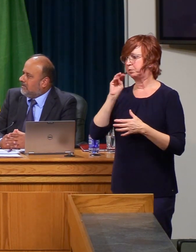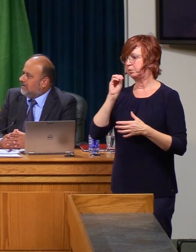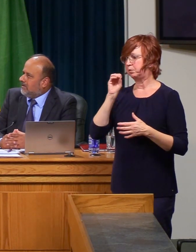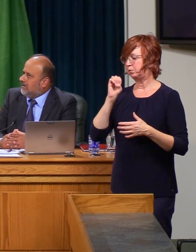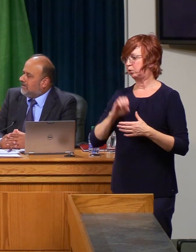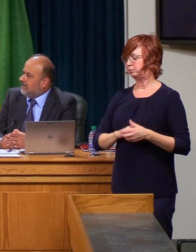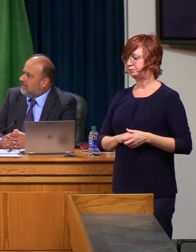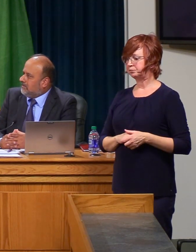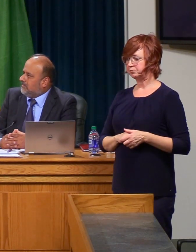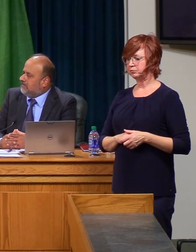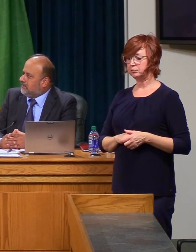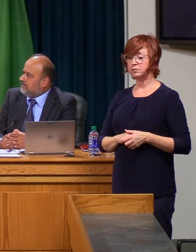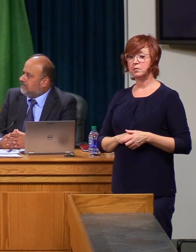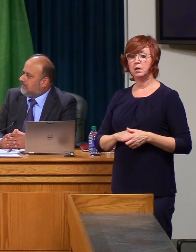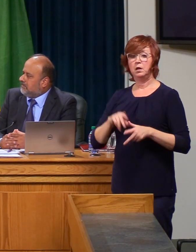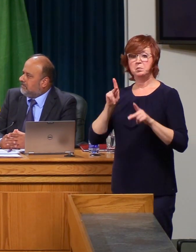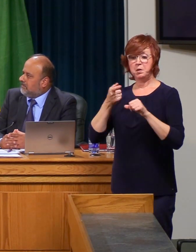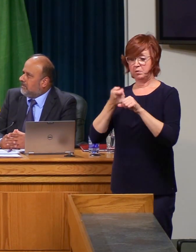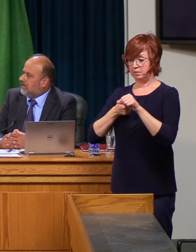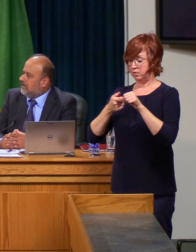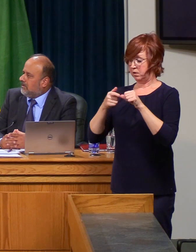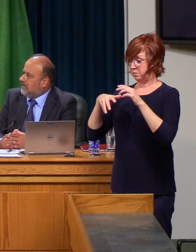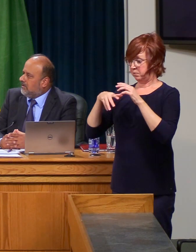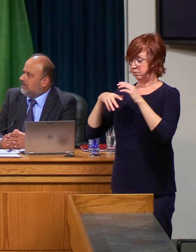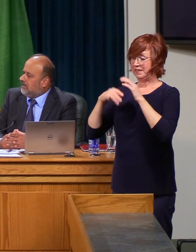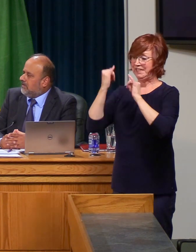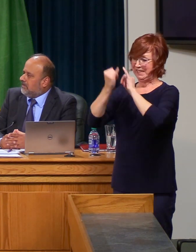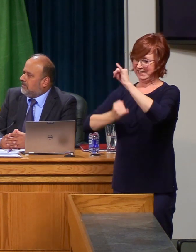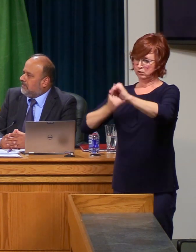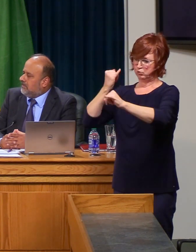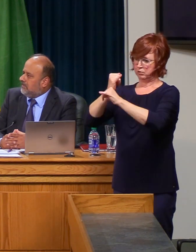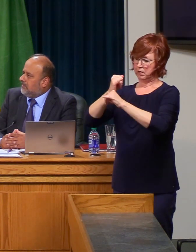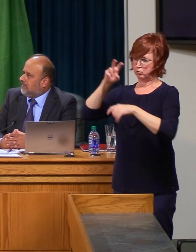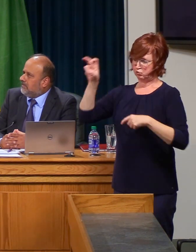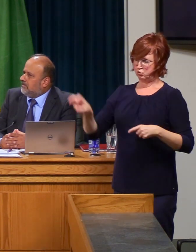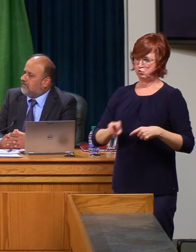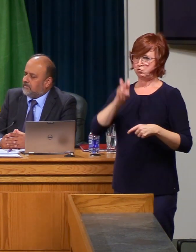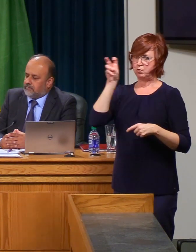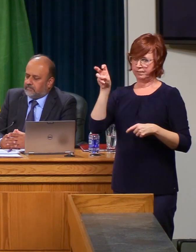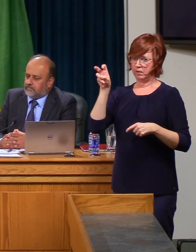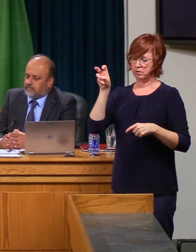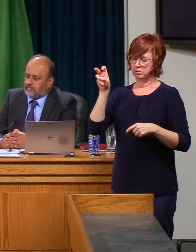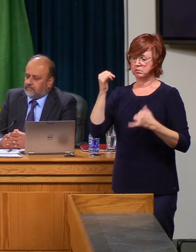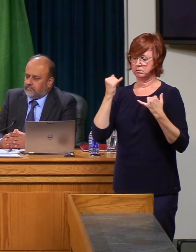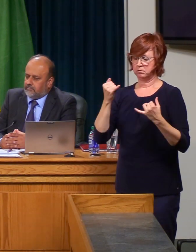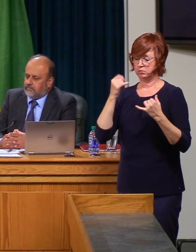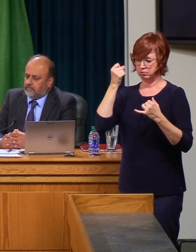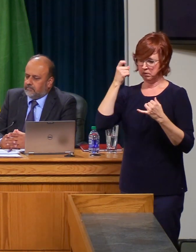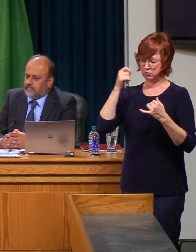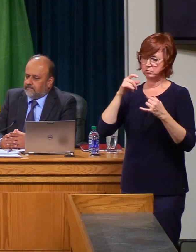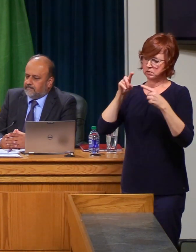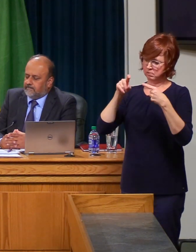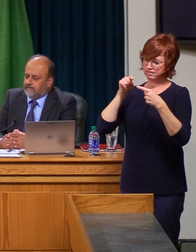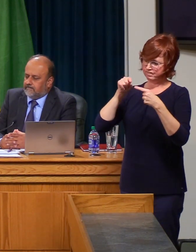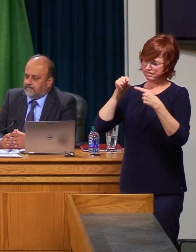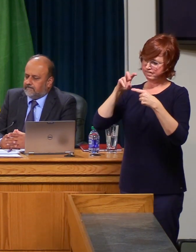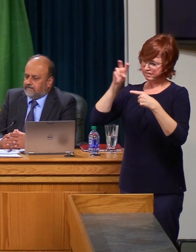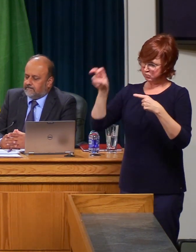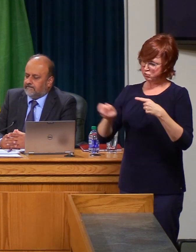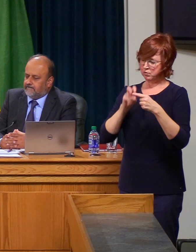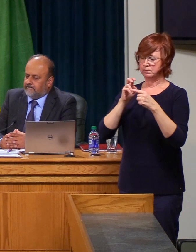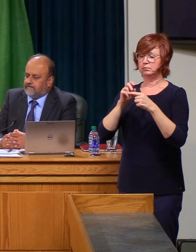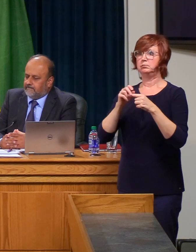from international travel, which is a large part of what we're bringing forward here today, is the absolute need